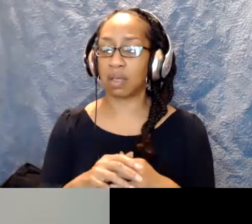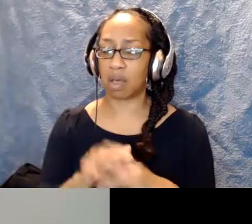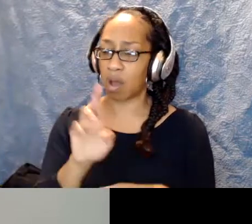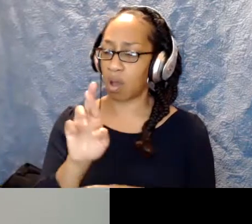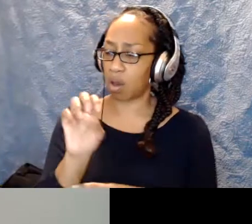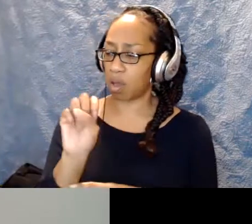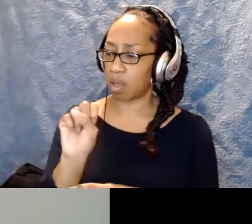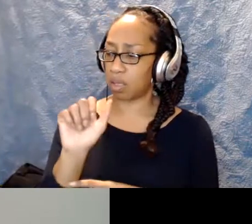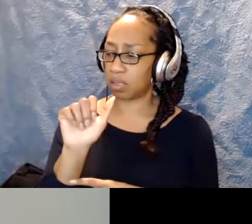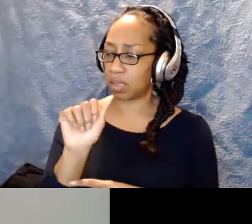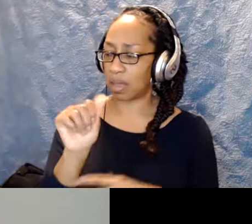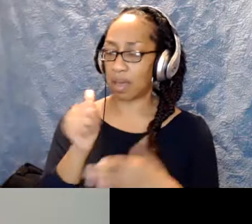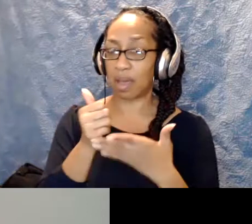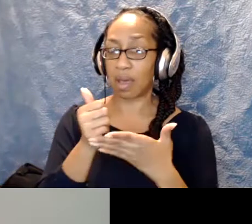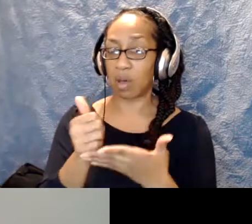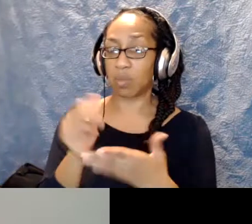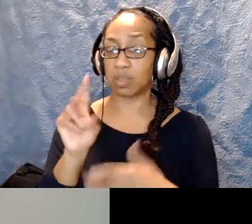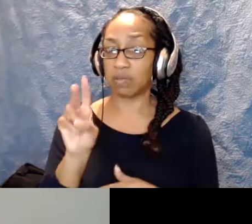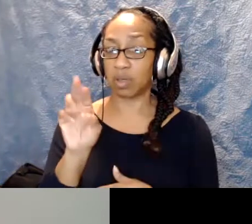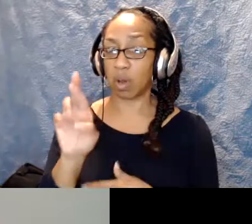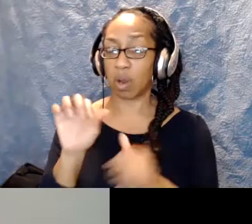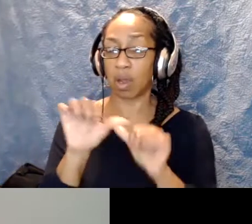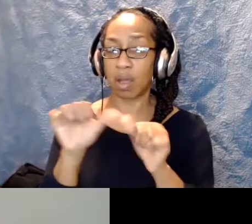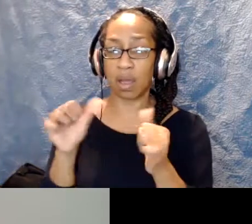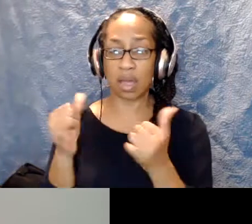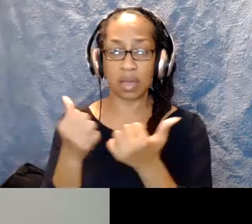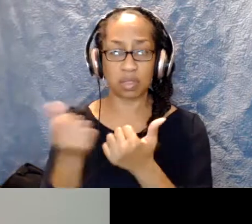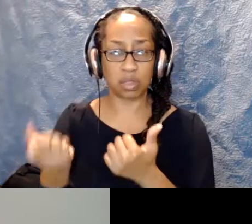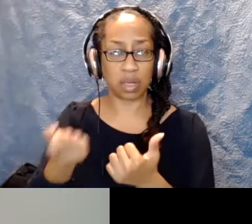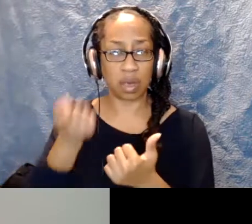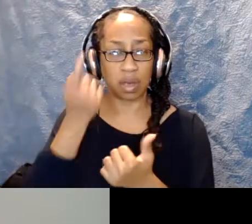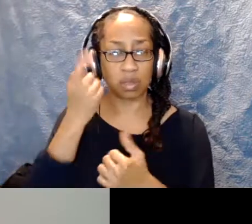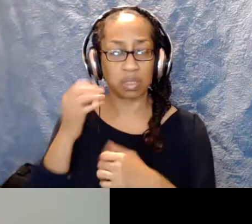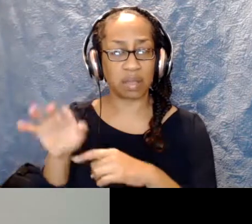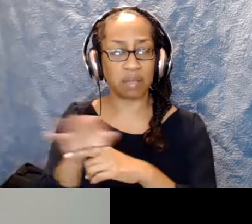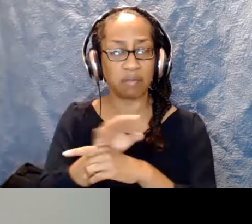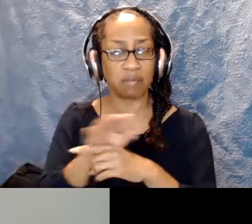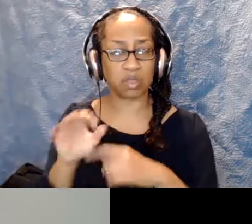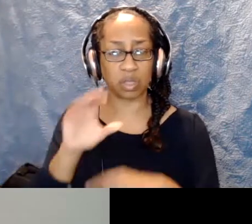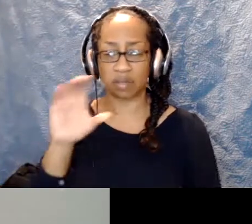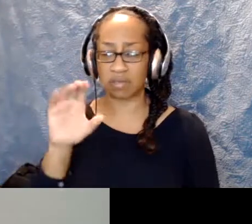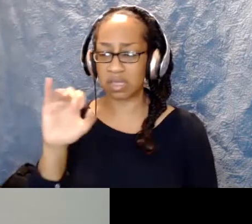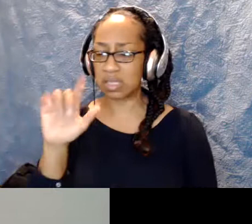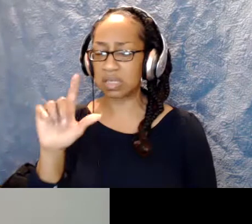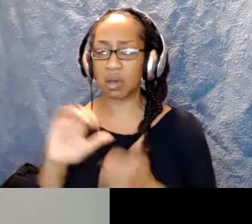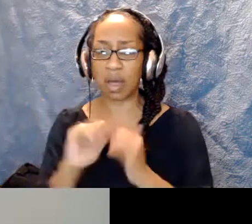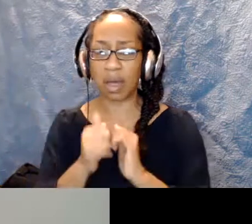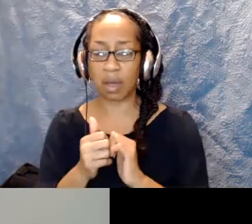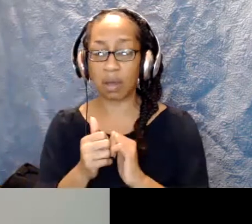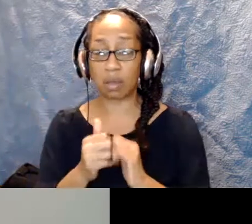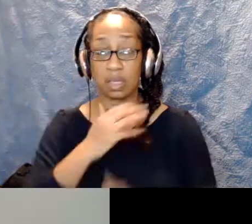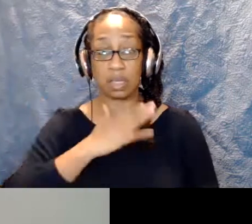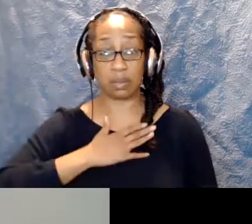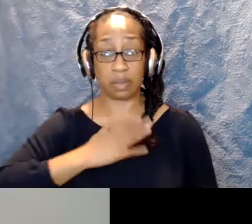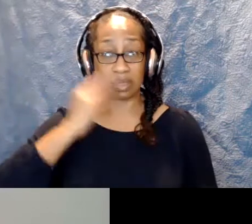help vocational rehabilitation agencies understand the functions of SILs? In my experience, I've had an amazing